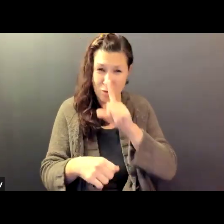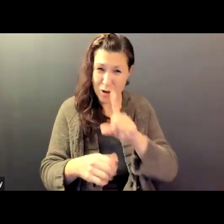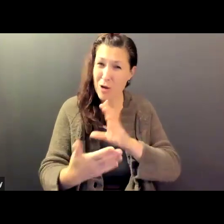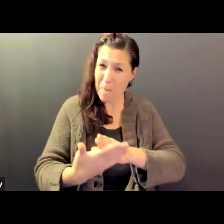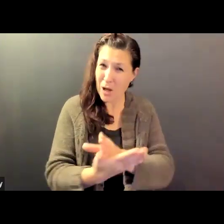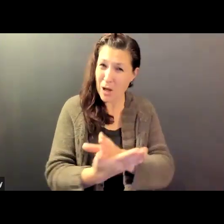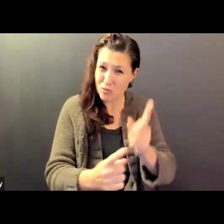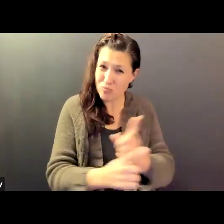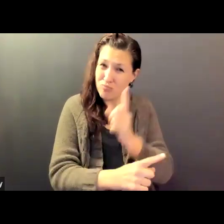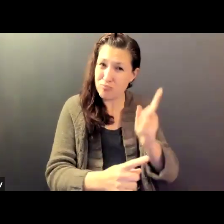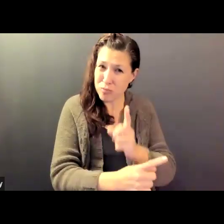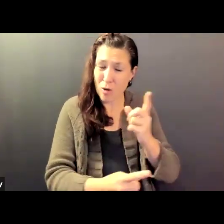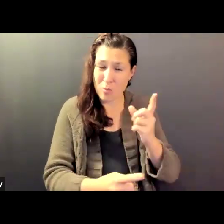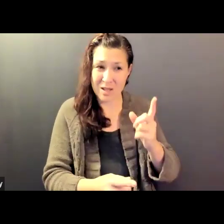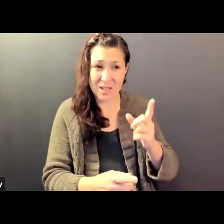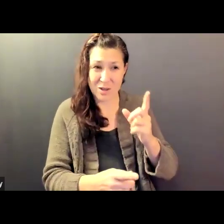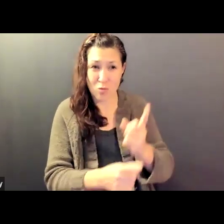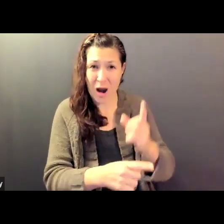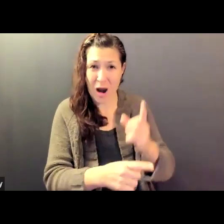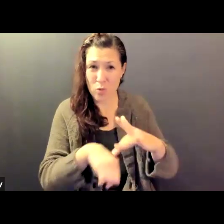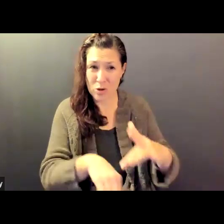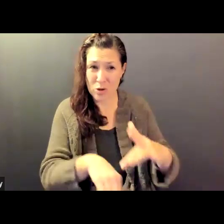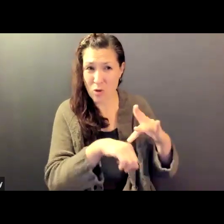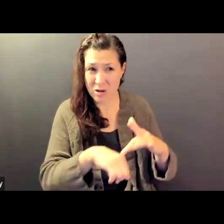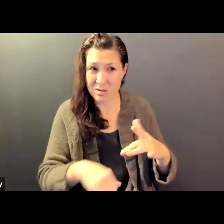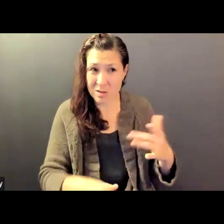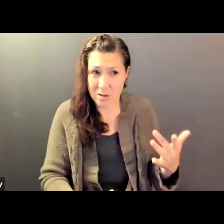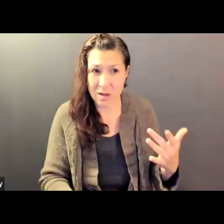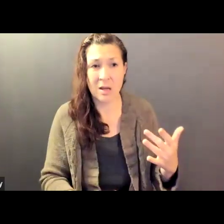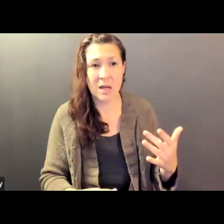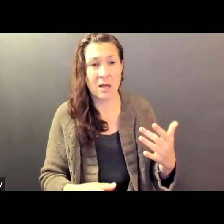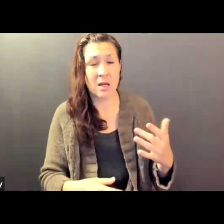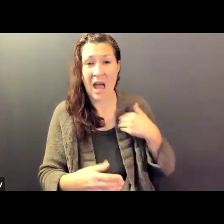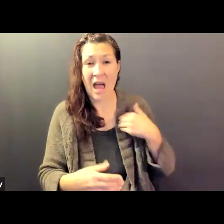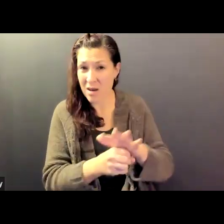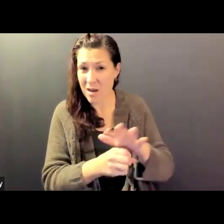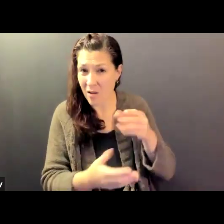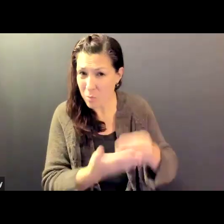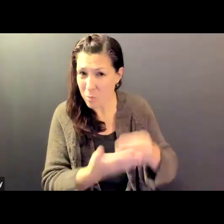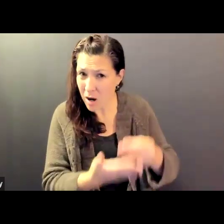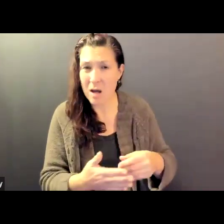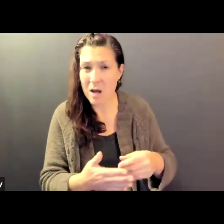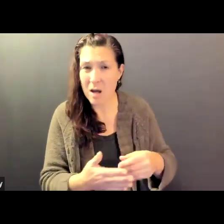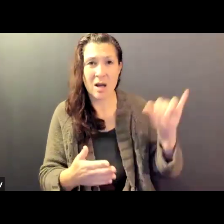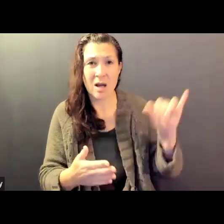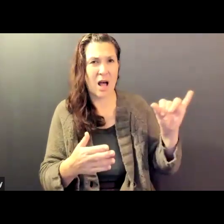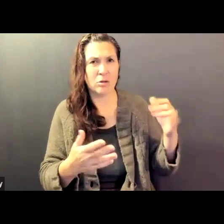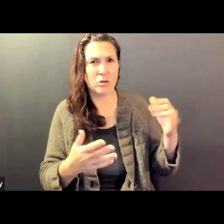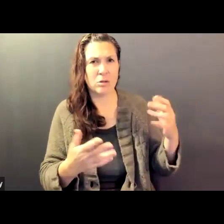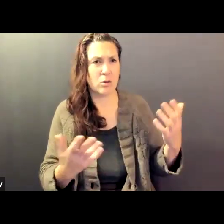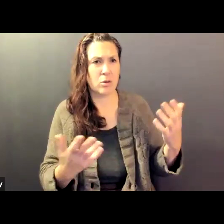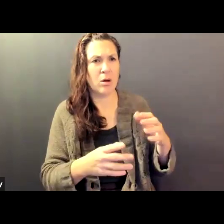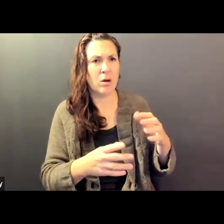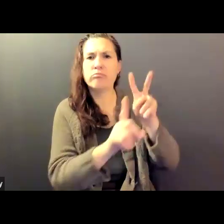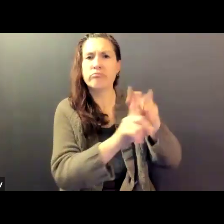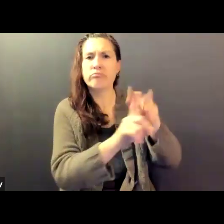really Right. have the resources, both in terms of dollars, but also in terms of skill set? Yeah.